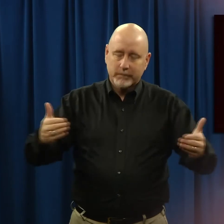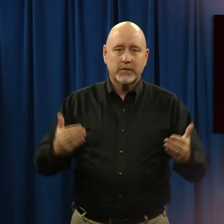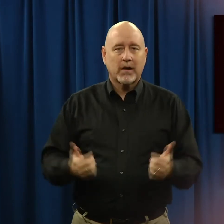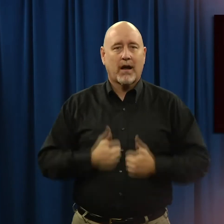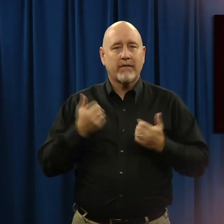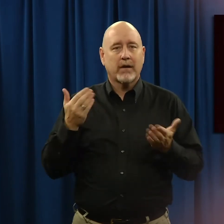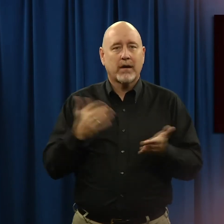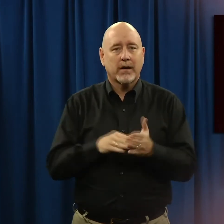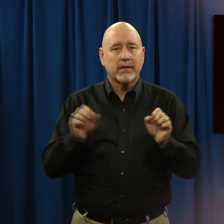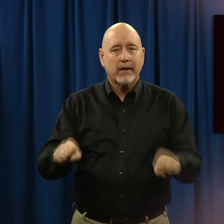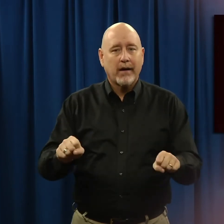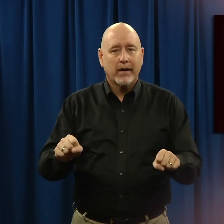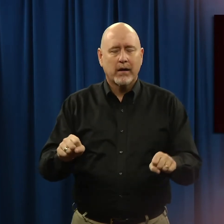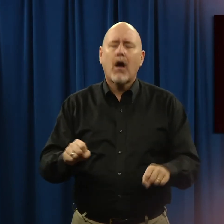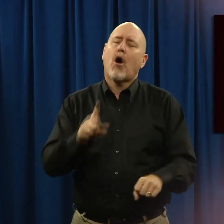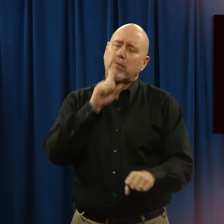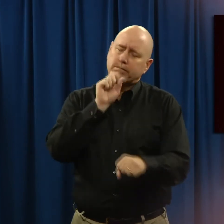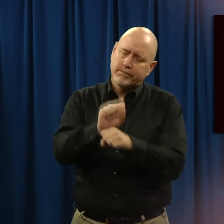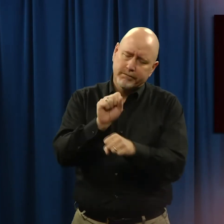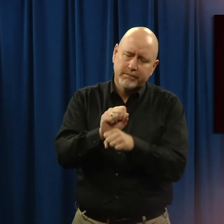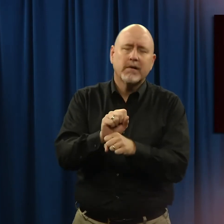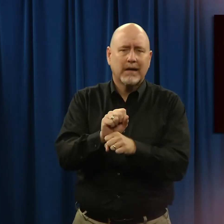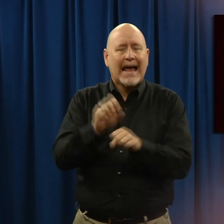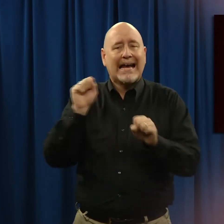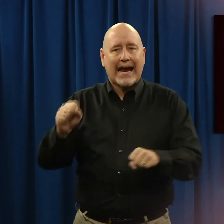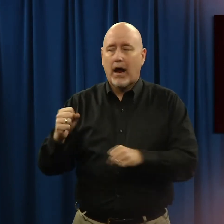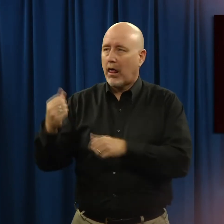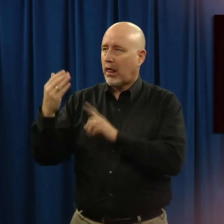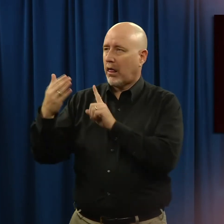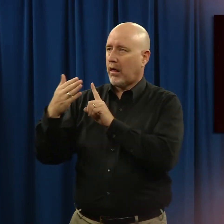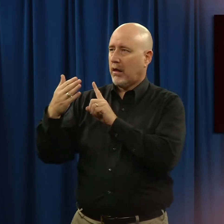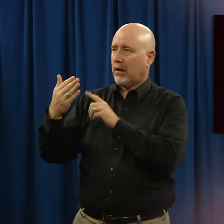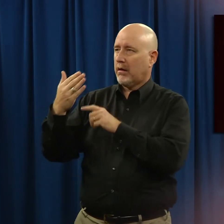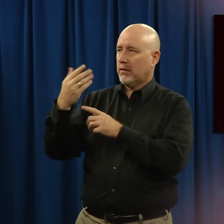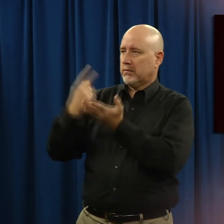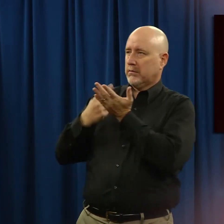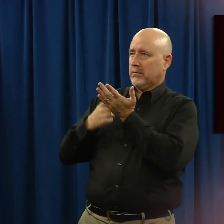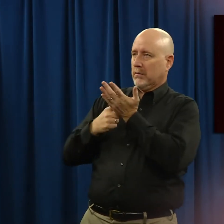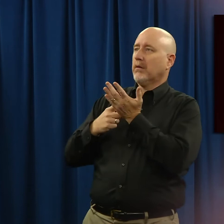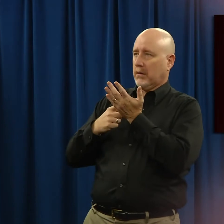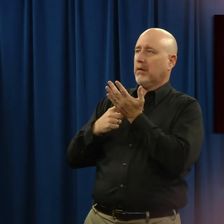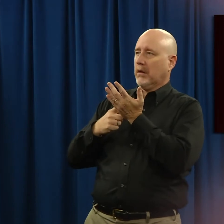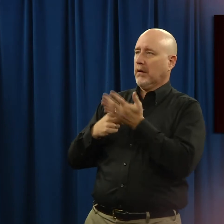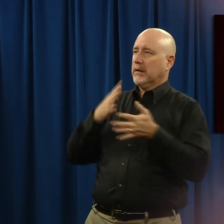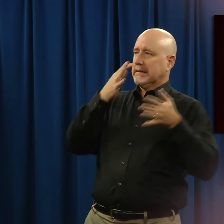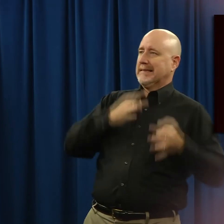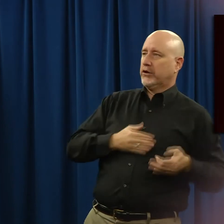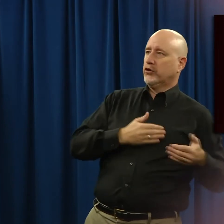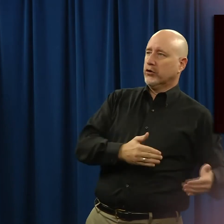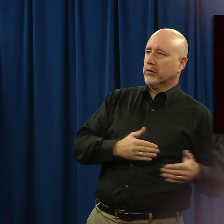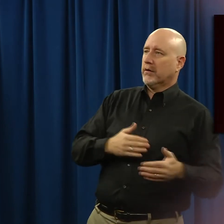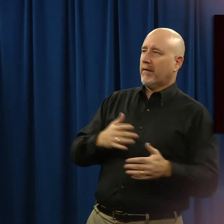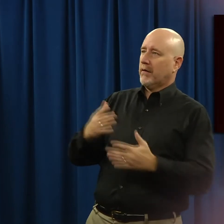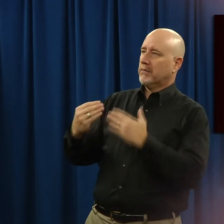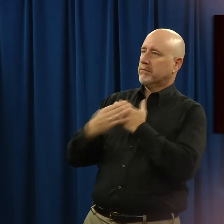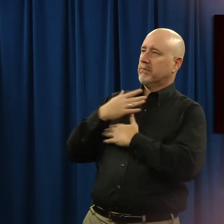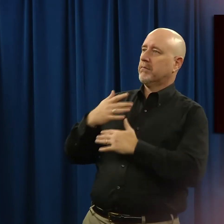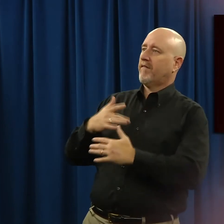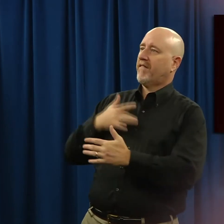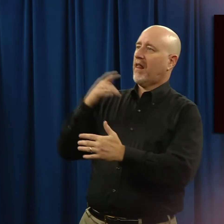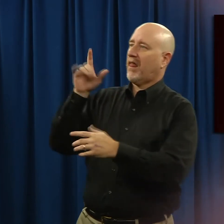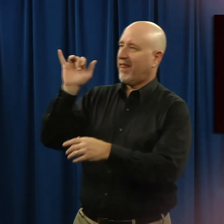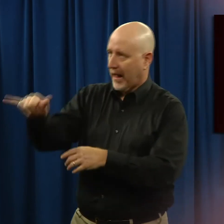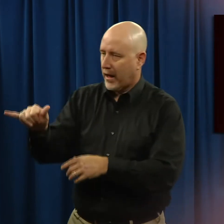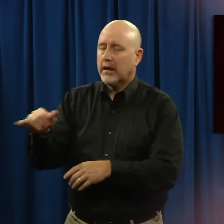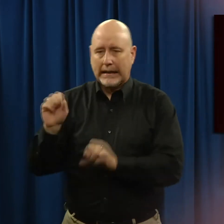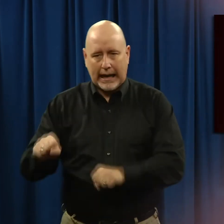life. Sure, a woman can certainly be persuaded to feel that way about the decision she's made, but consider carefully some of